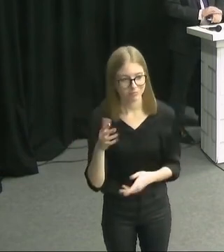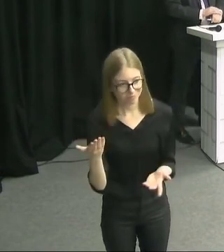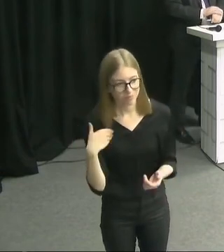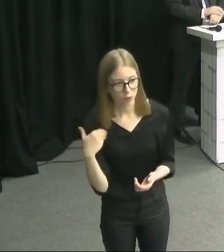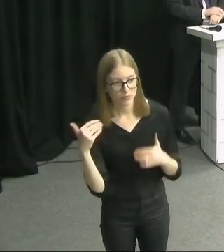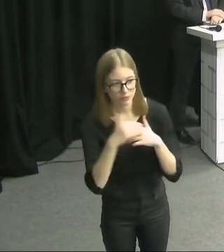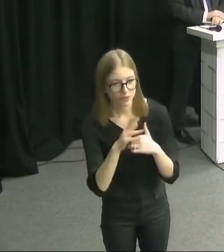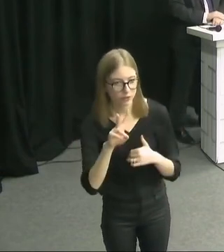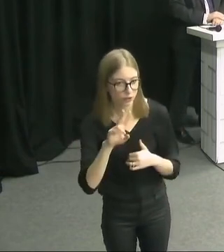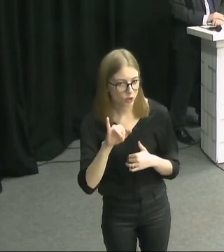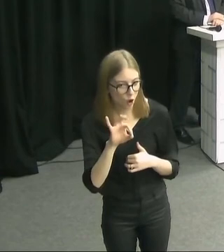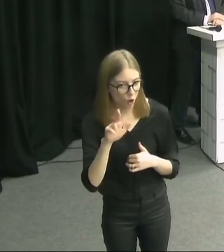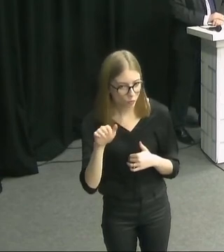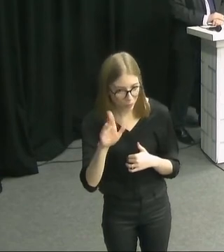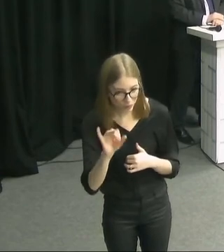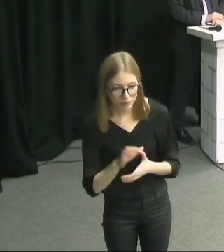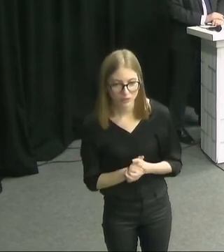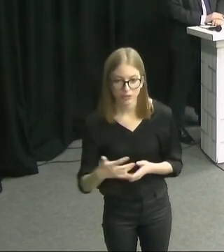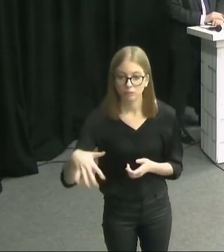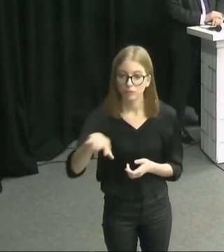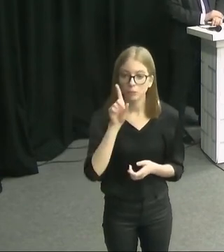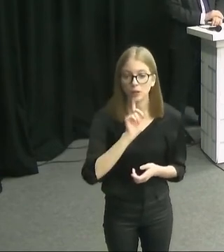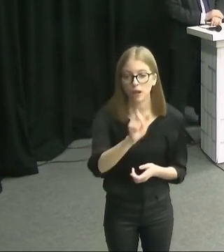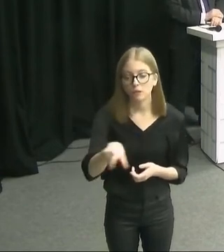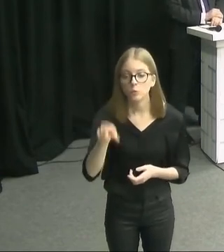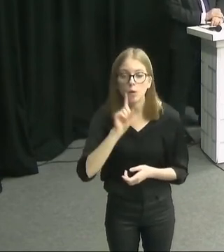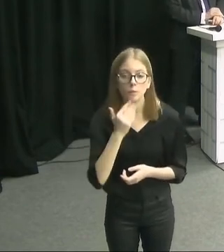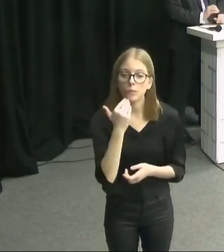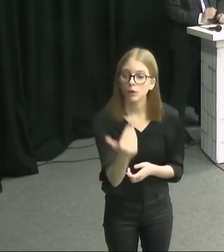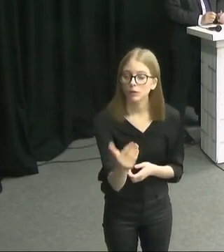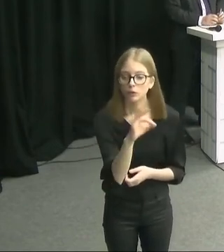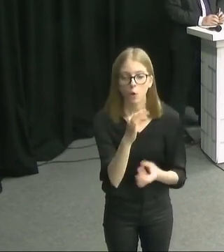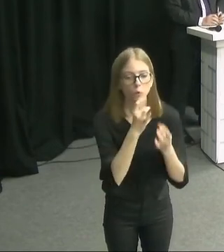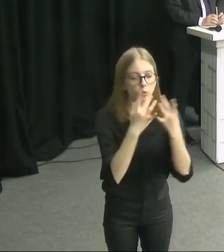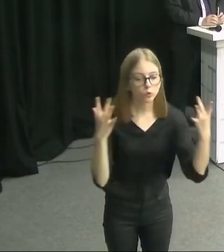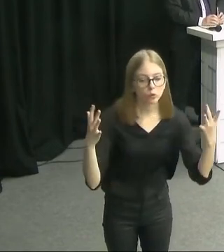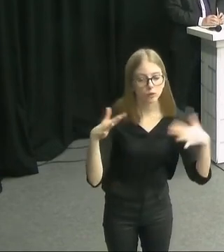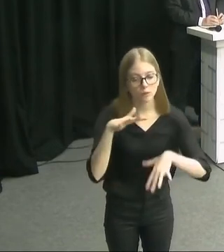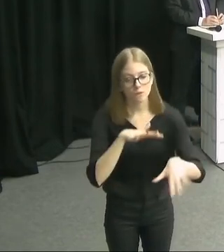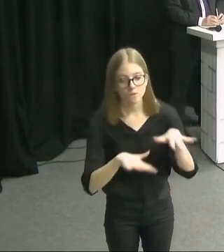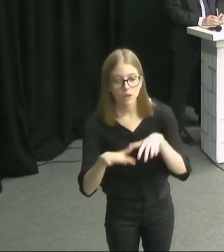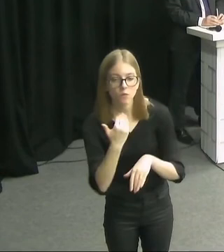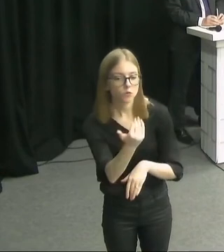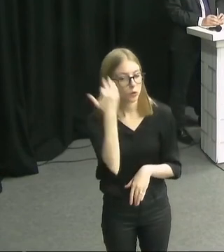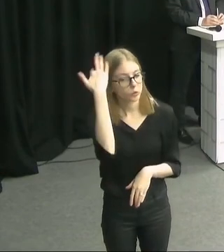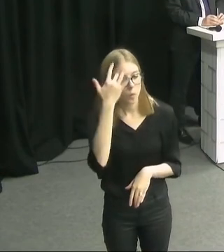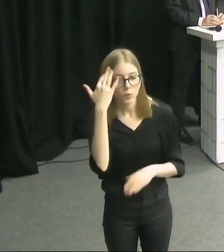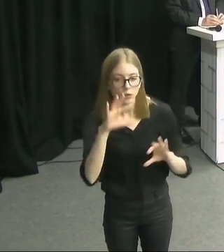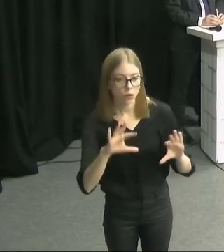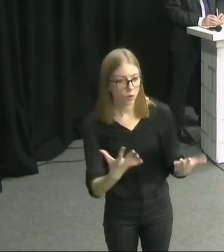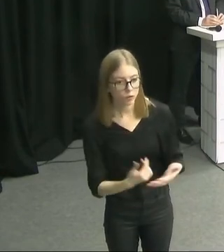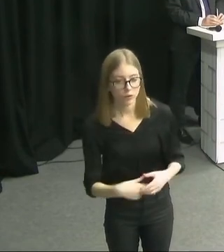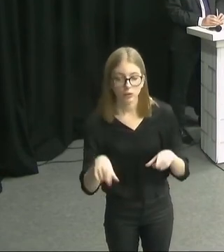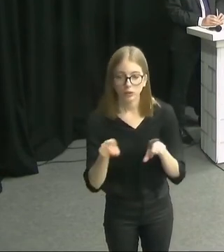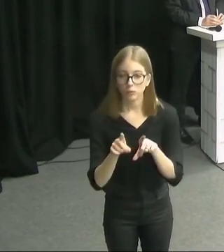says, good afternoon. Hi, Jokubas. So the question for the candidates. What do you think about the cultural activities in